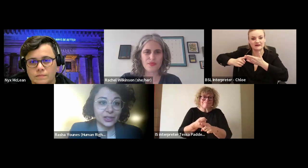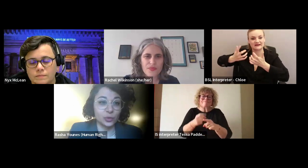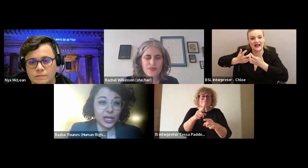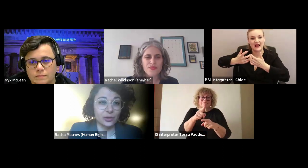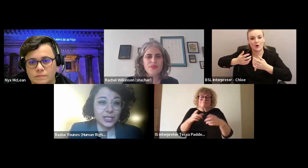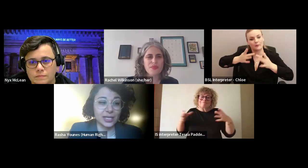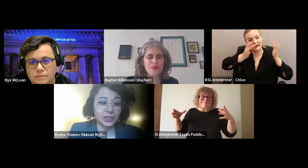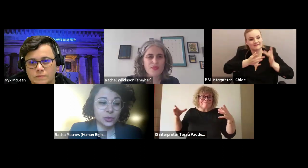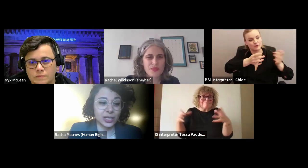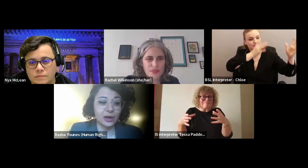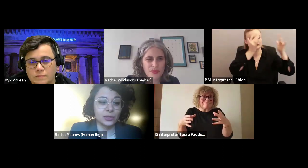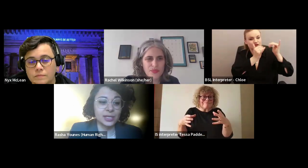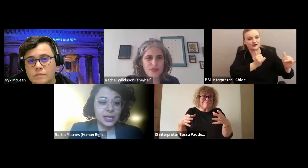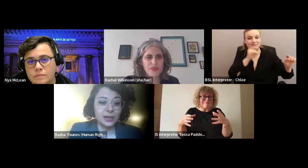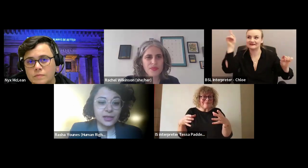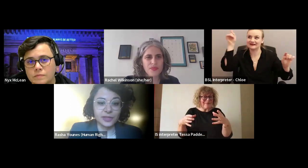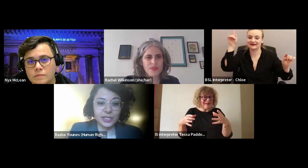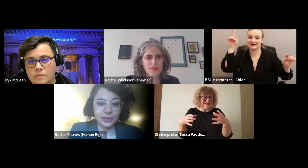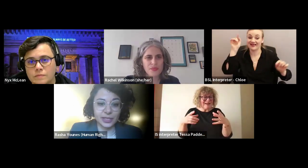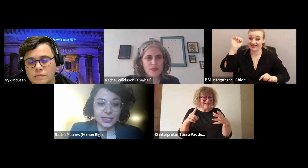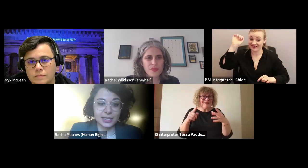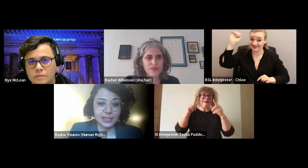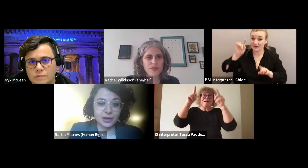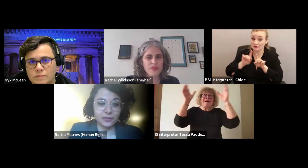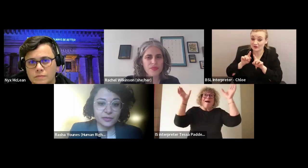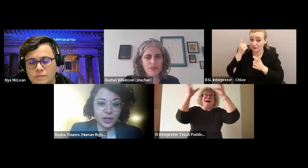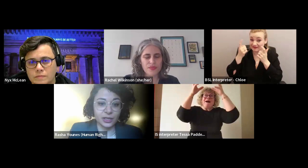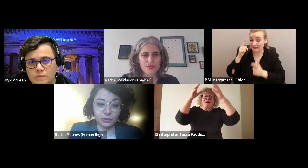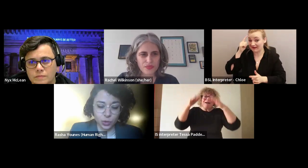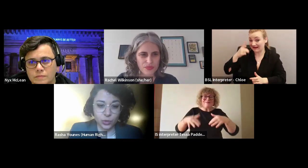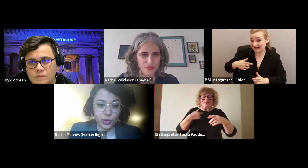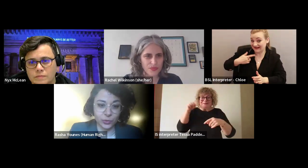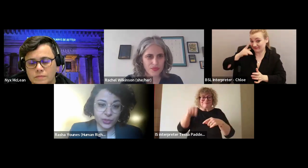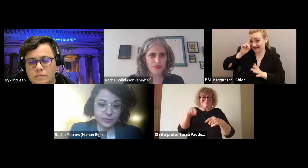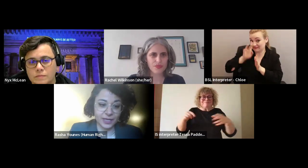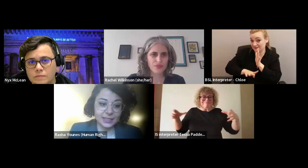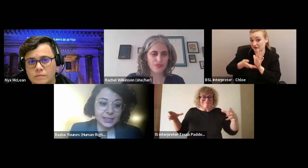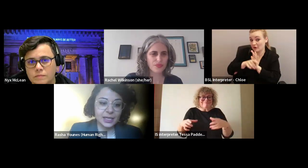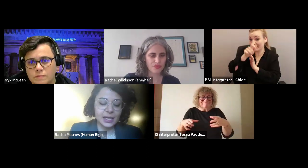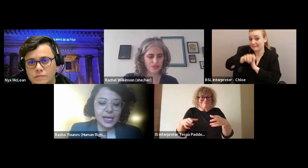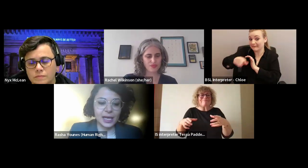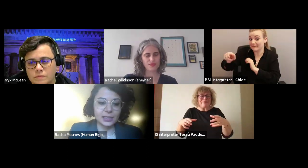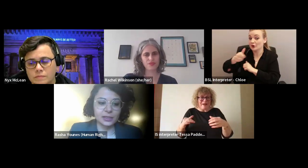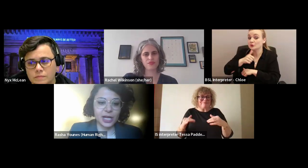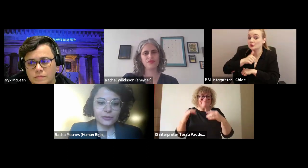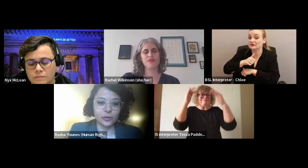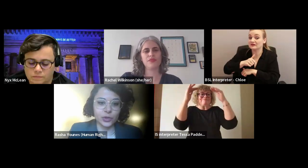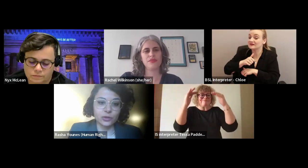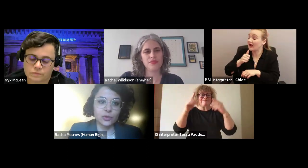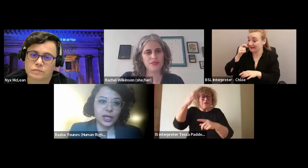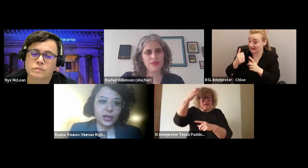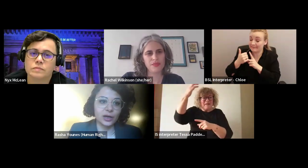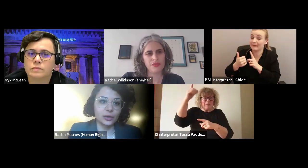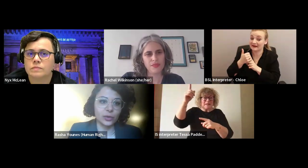are regulated without taking into account the lived experiences of individuals who are most affected. And